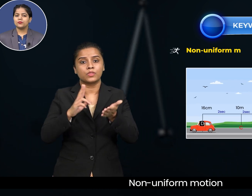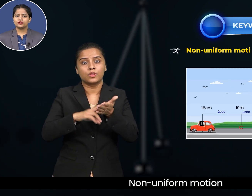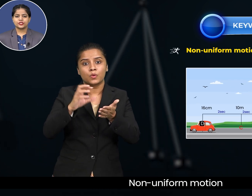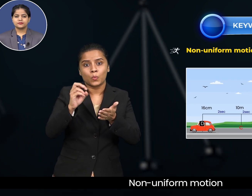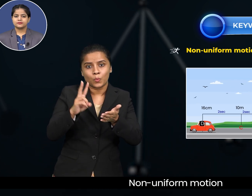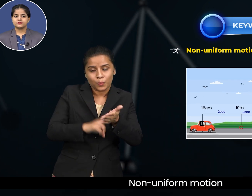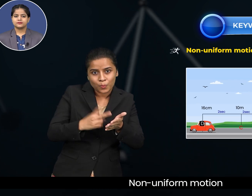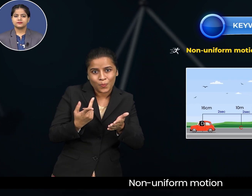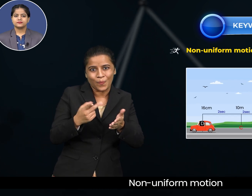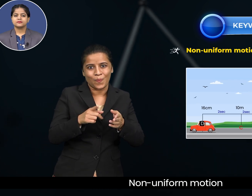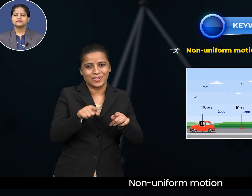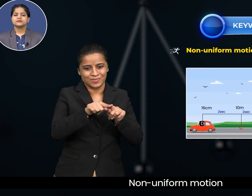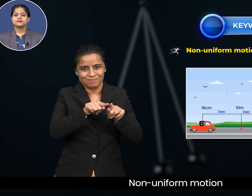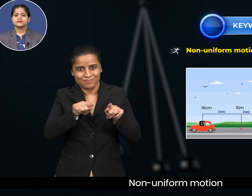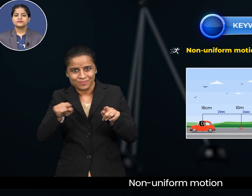Non-uniform motion,